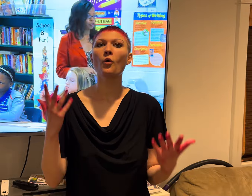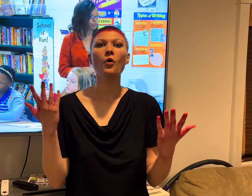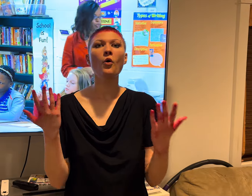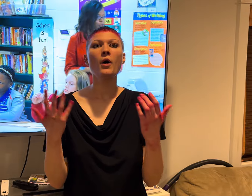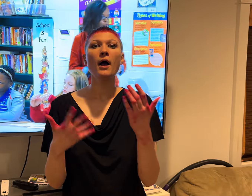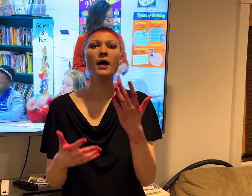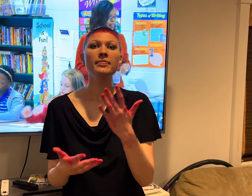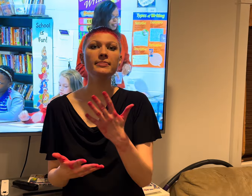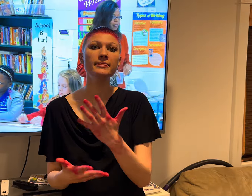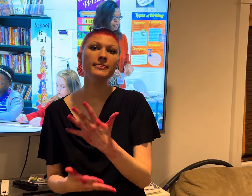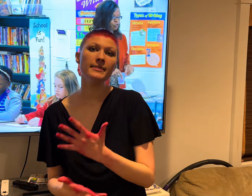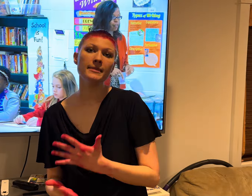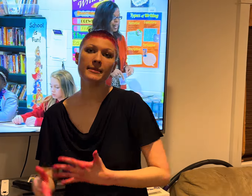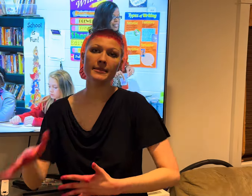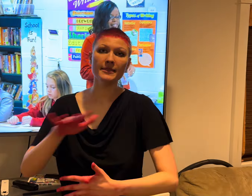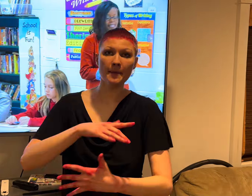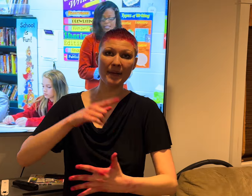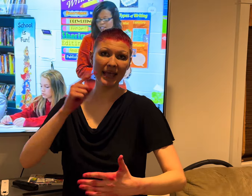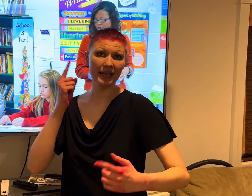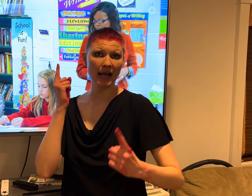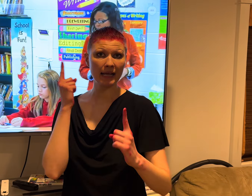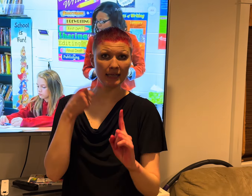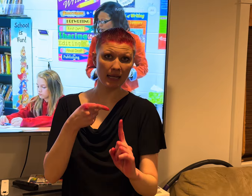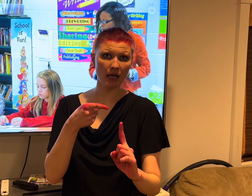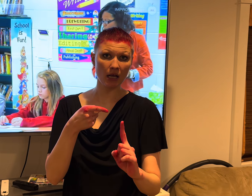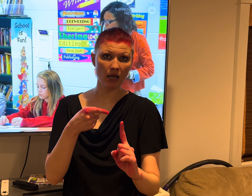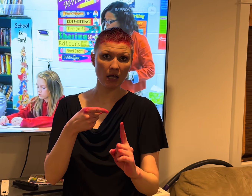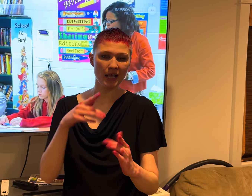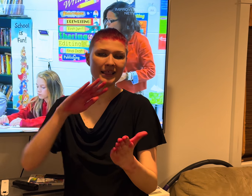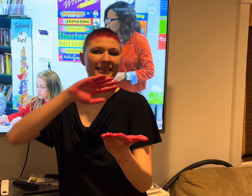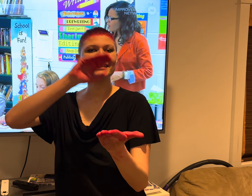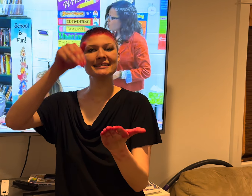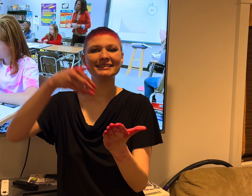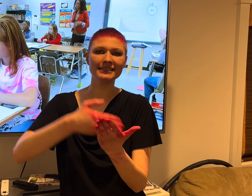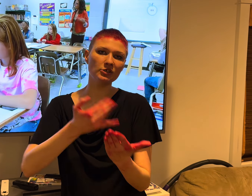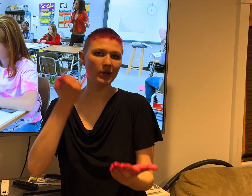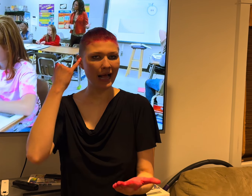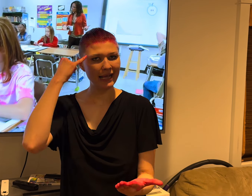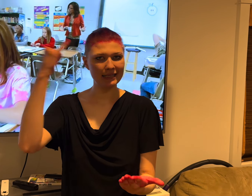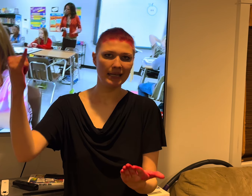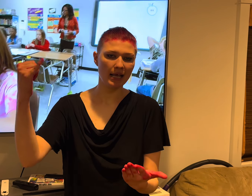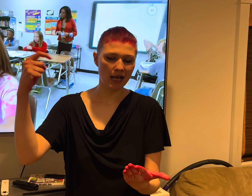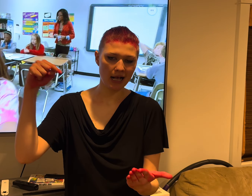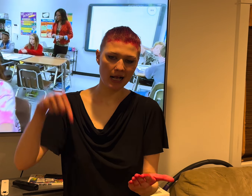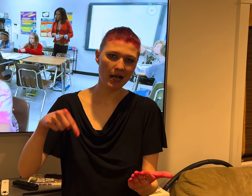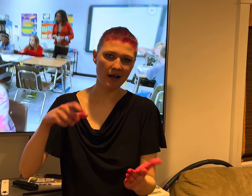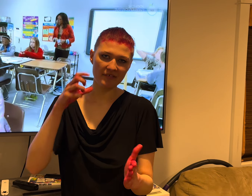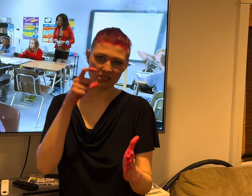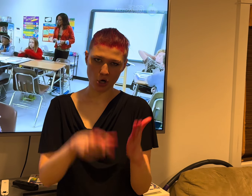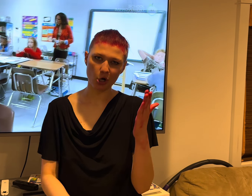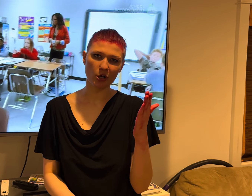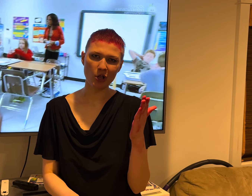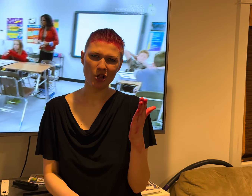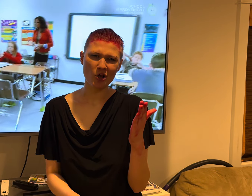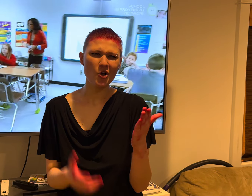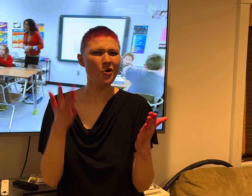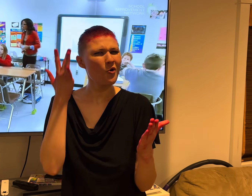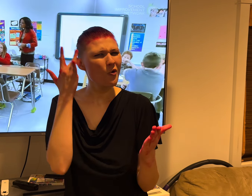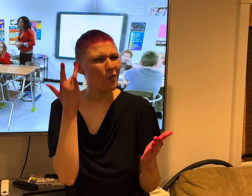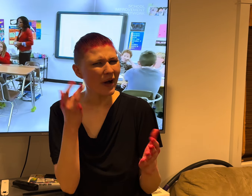short story and the central idea of the article? What is the significance of this article? Why is it